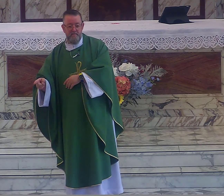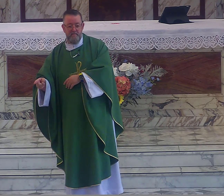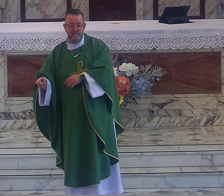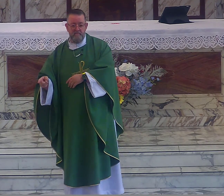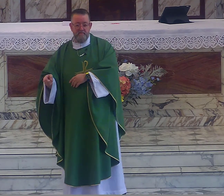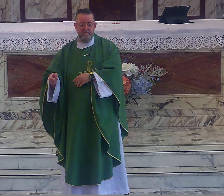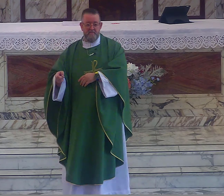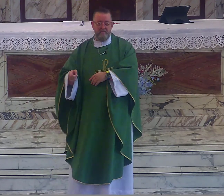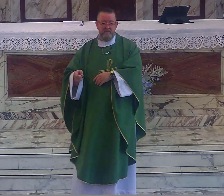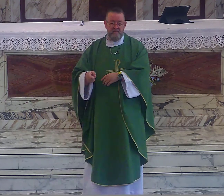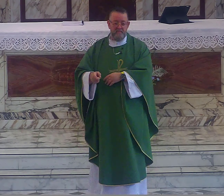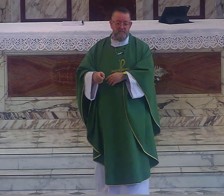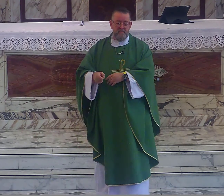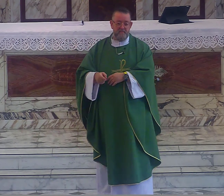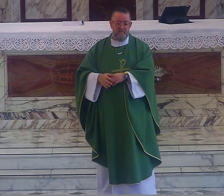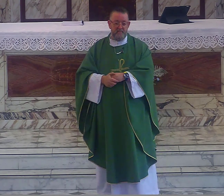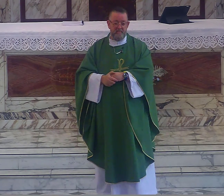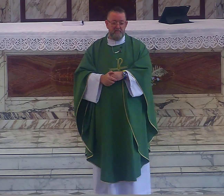him.